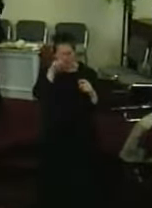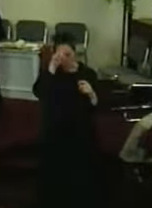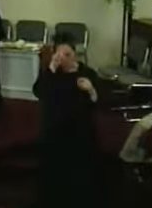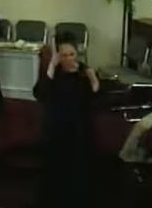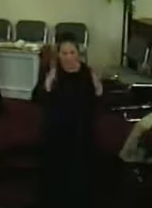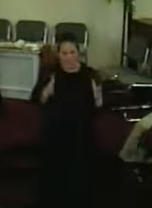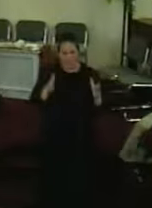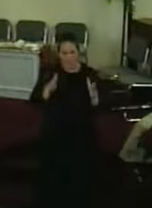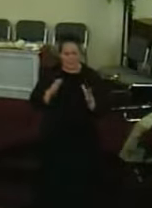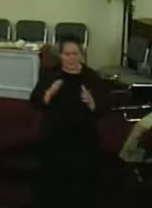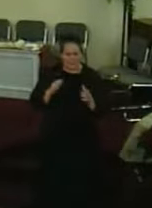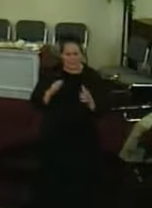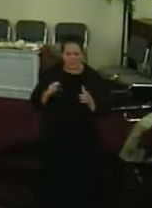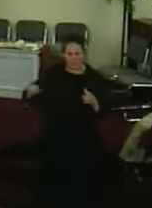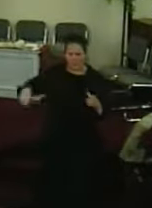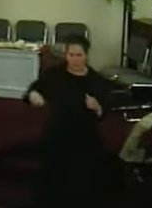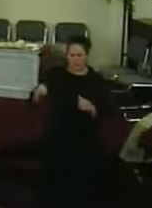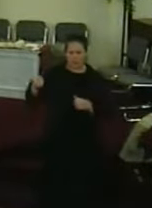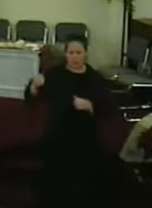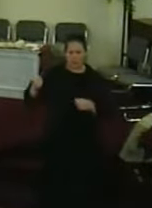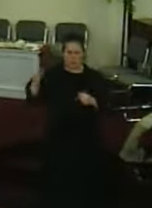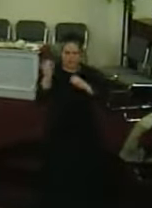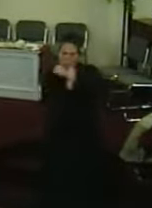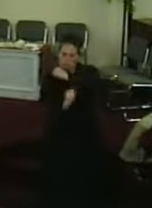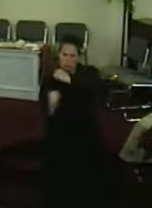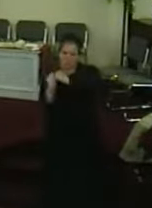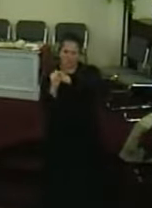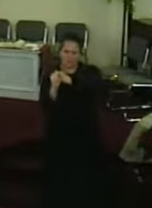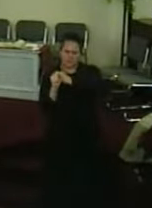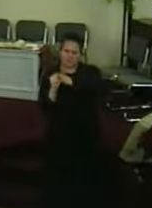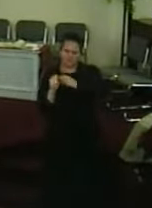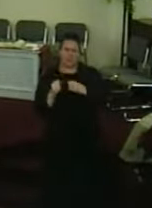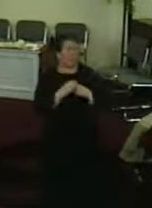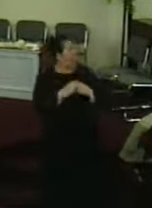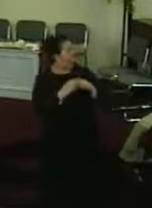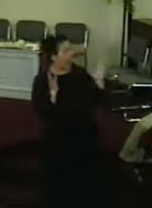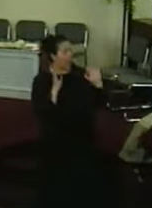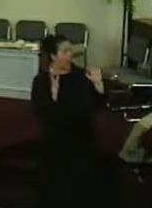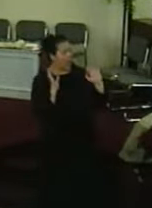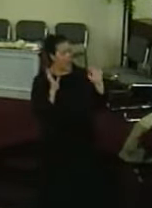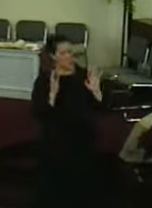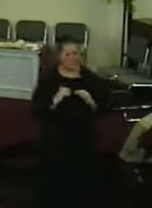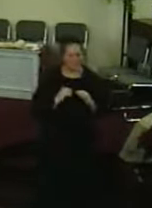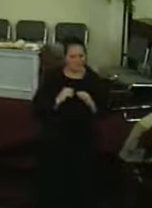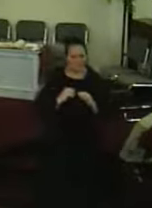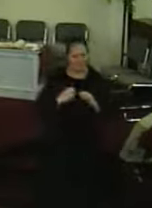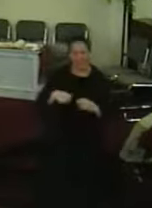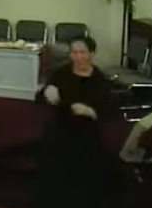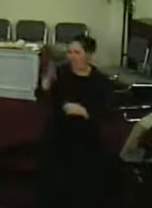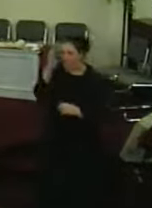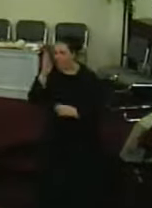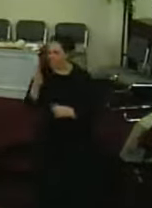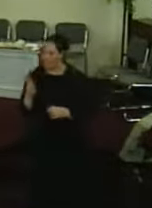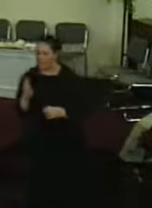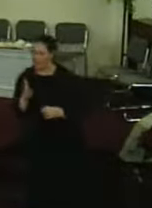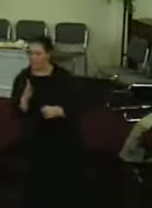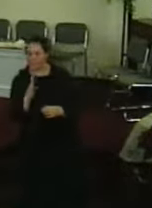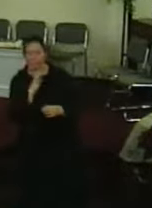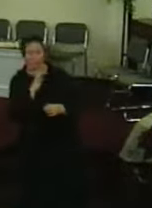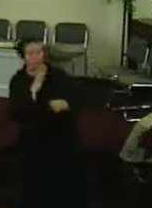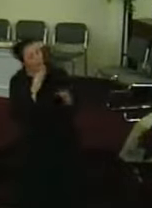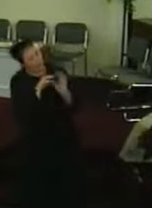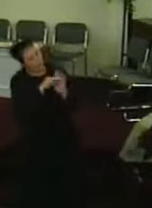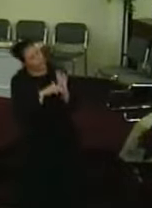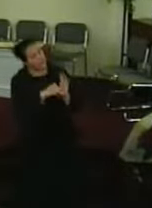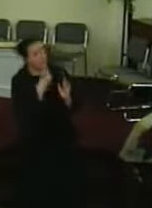got swords and shields and all that stuff. Meanwhile, God's over here talking to Moses,